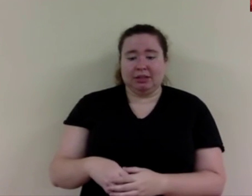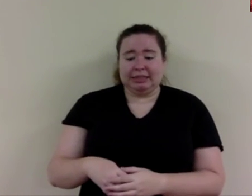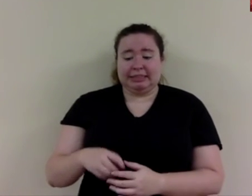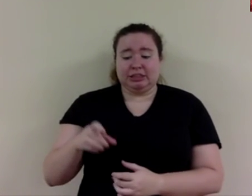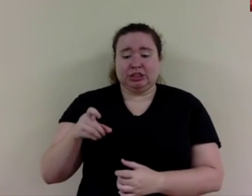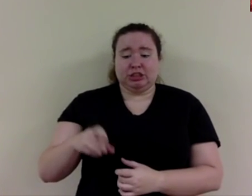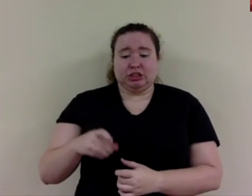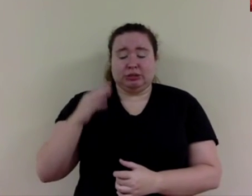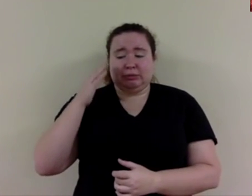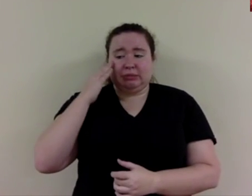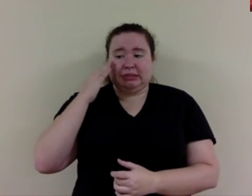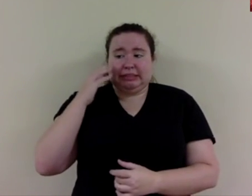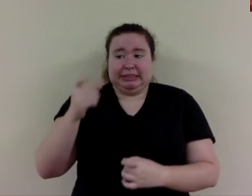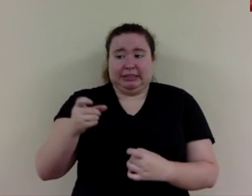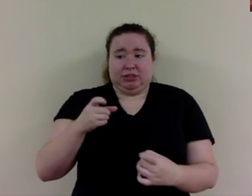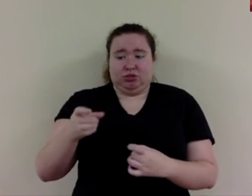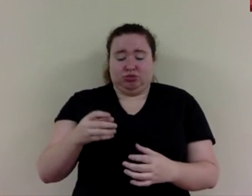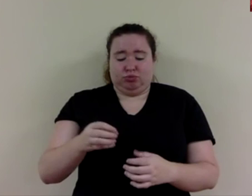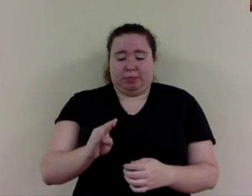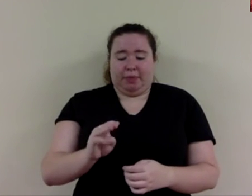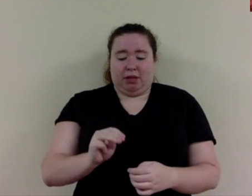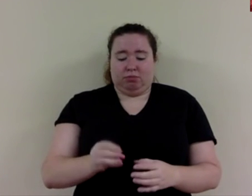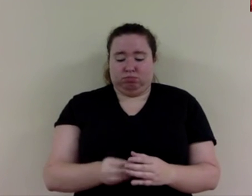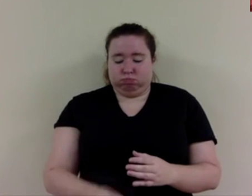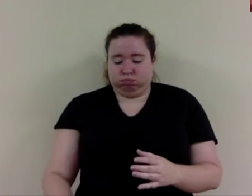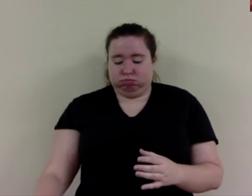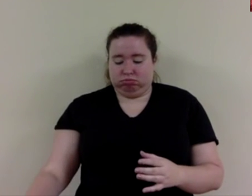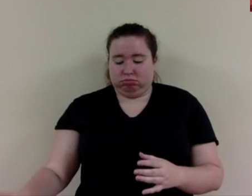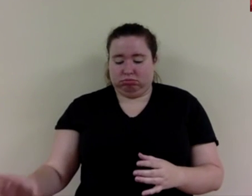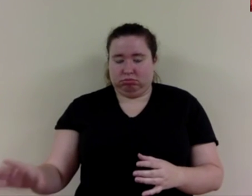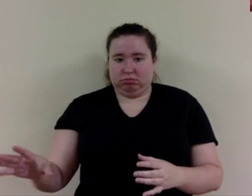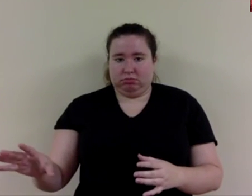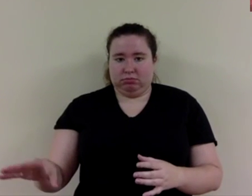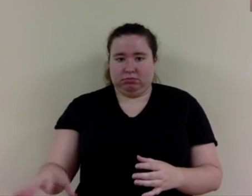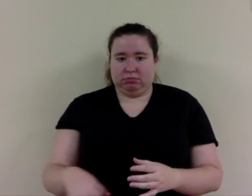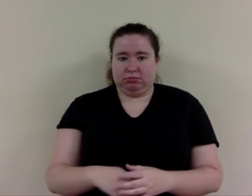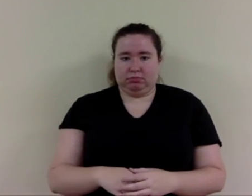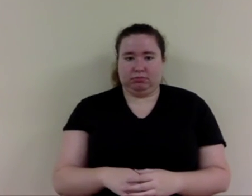should consciously have control over the movement of feces from the rectum into the external environment.